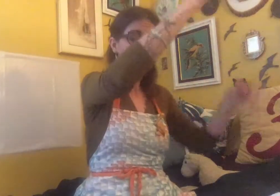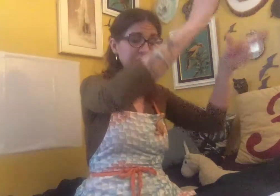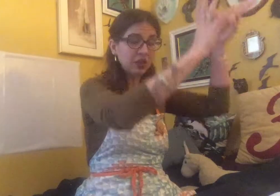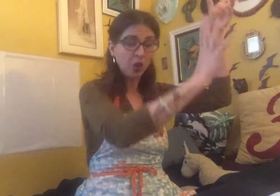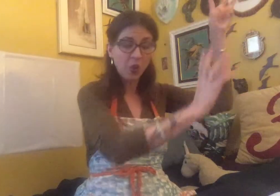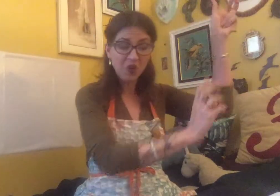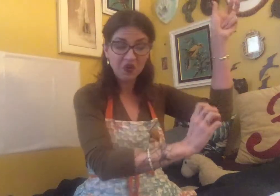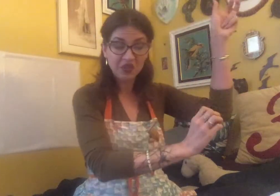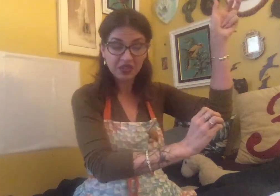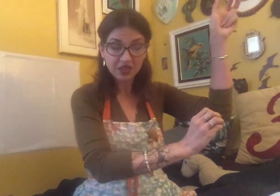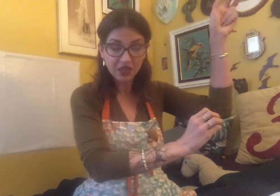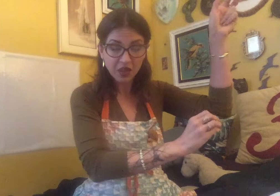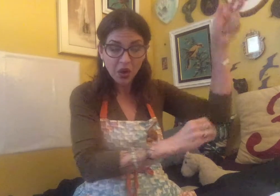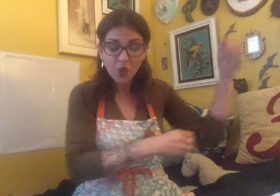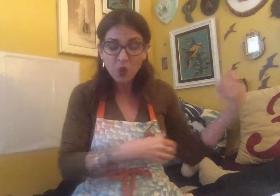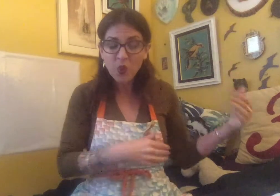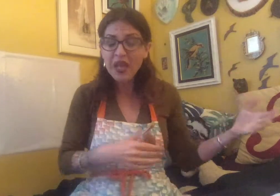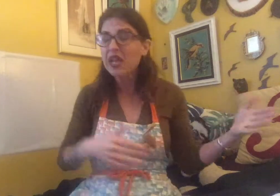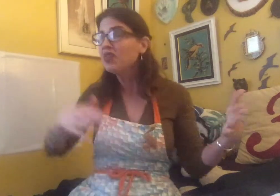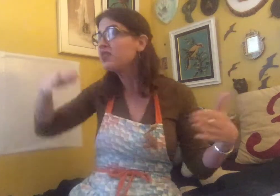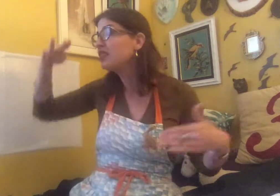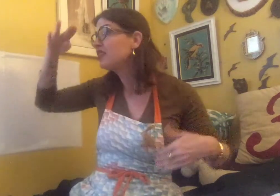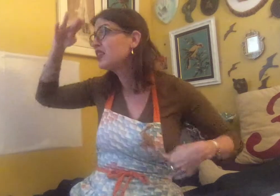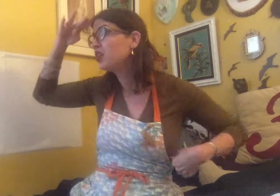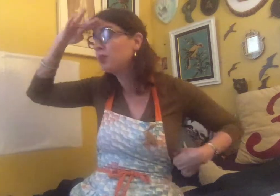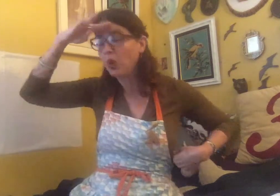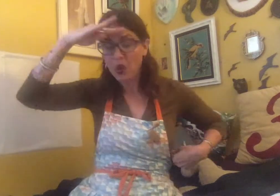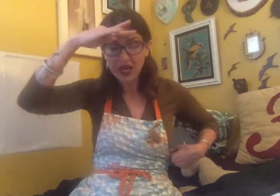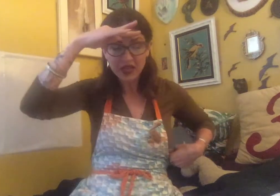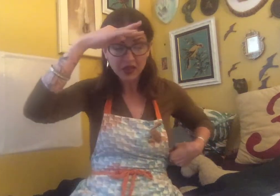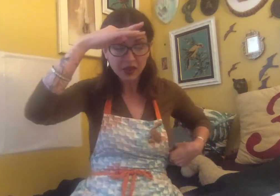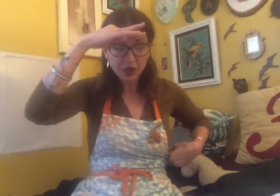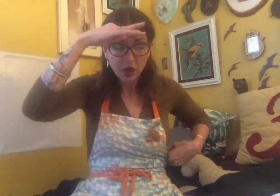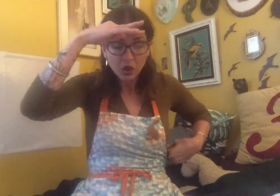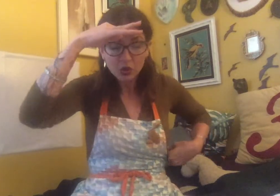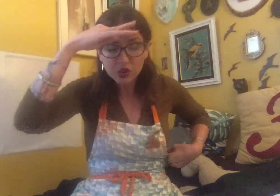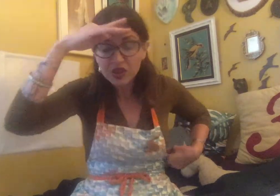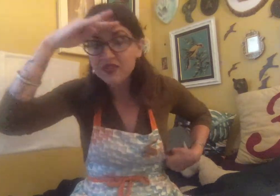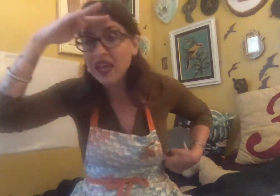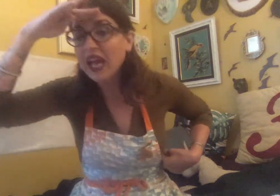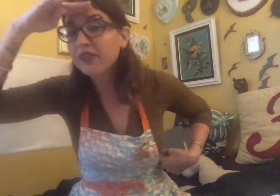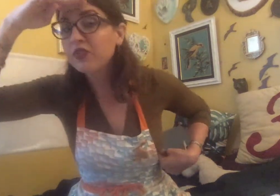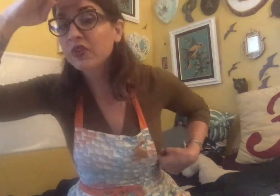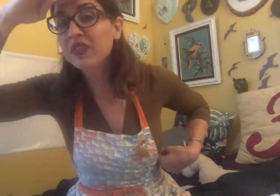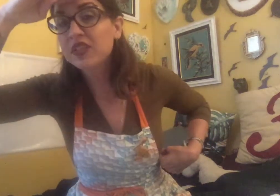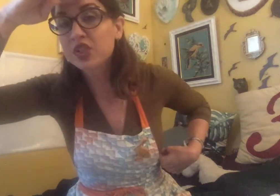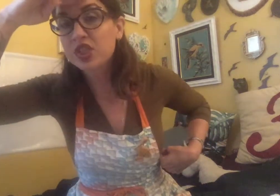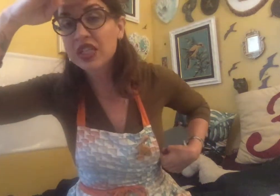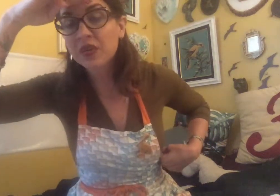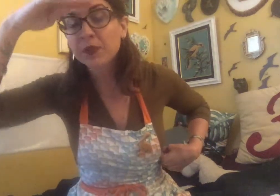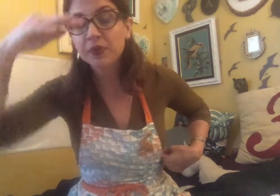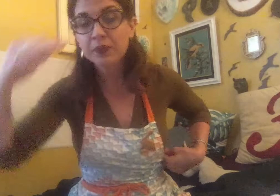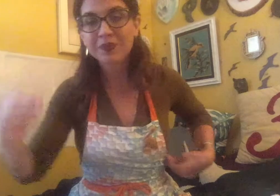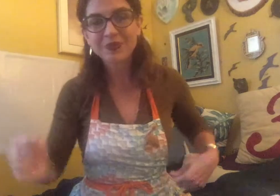the corn. Where's the little boy who looks after the sheep?